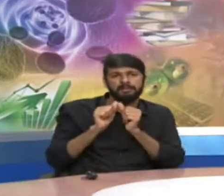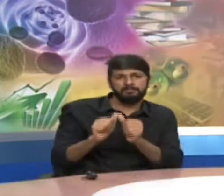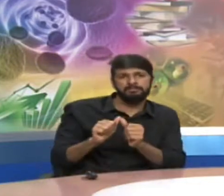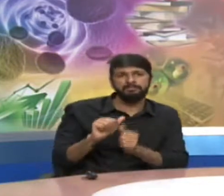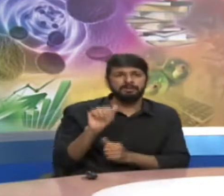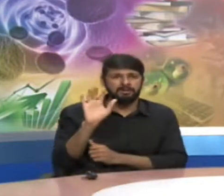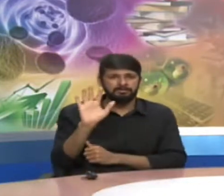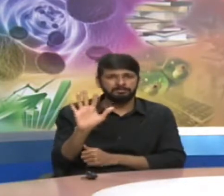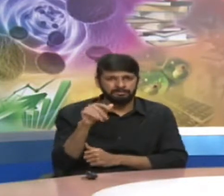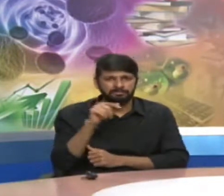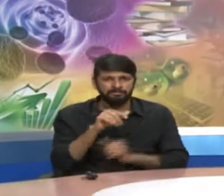Answer 6 is